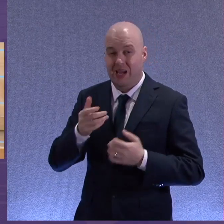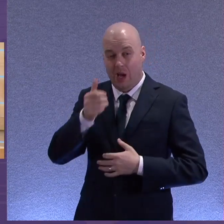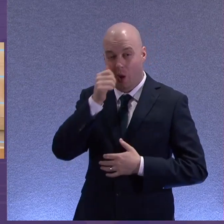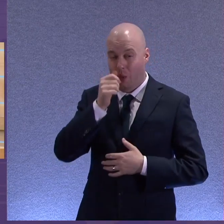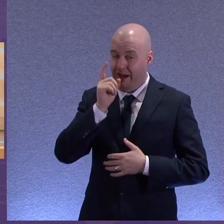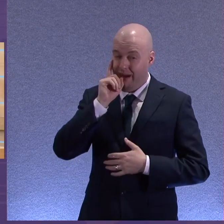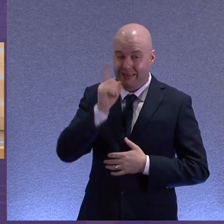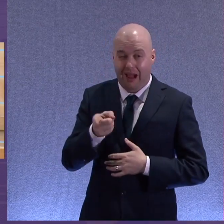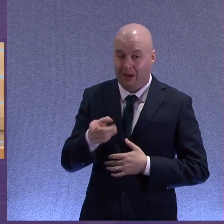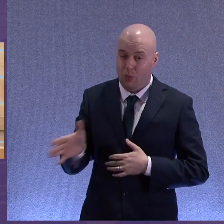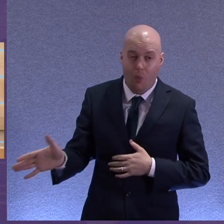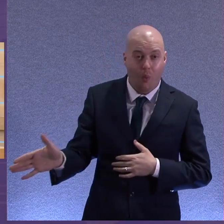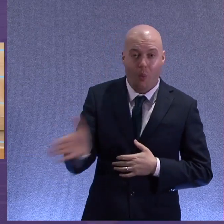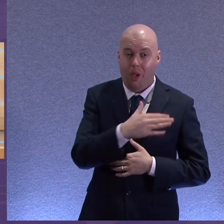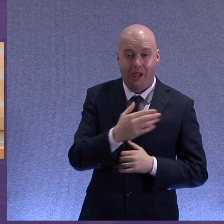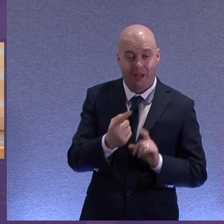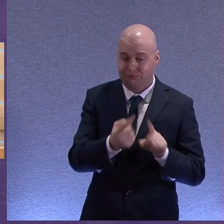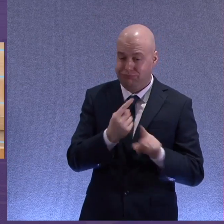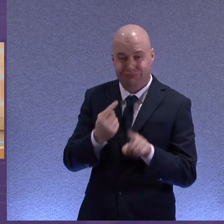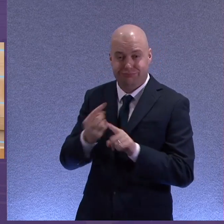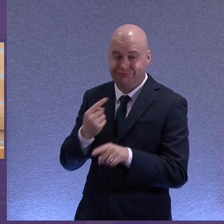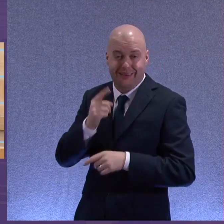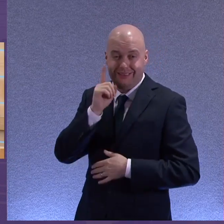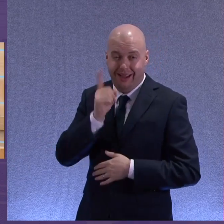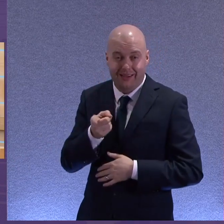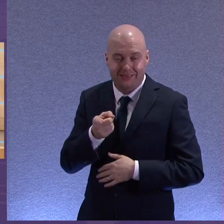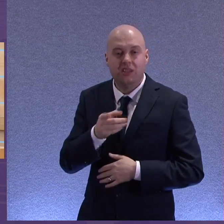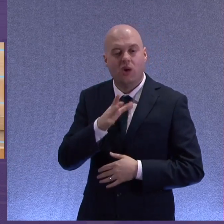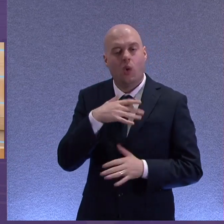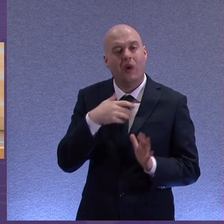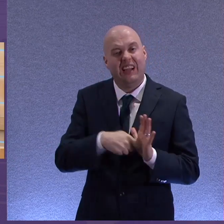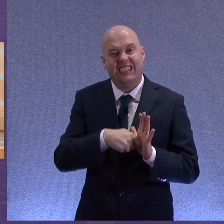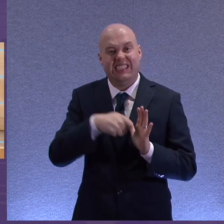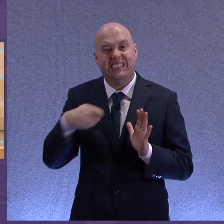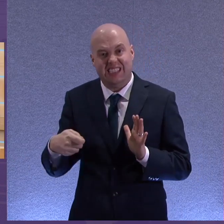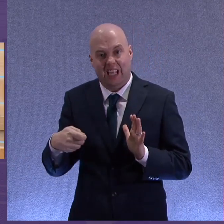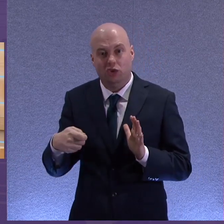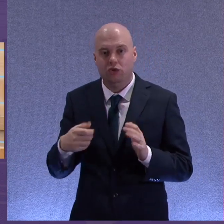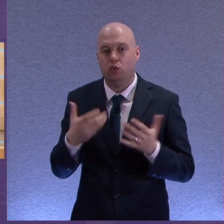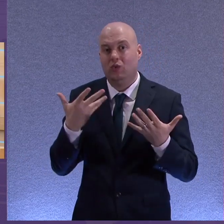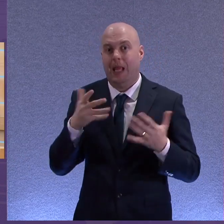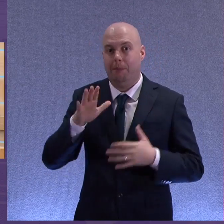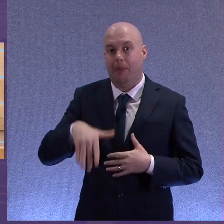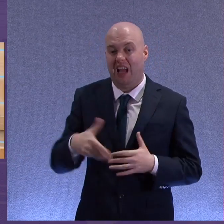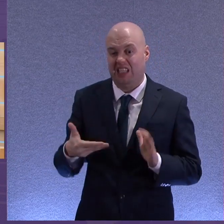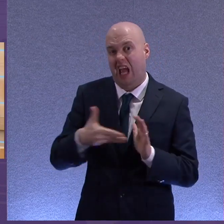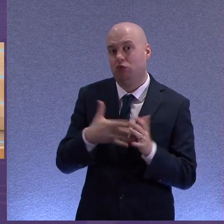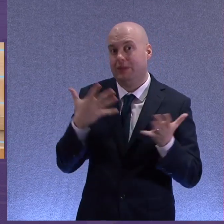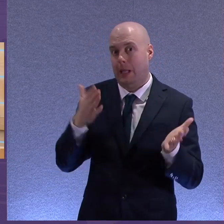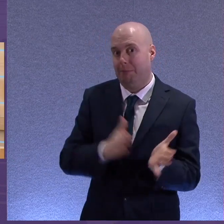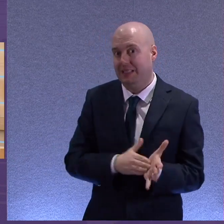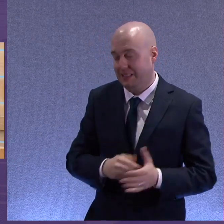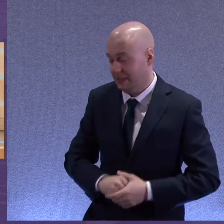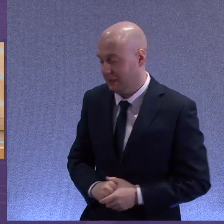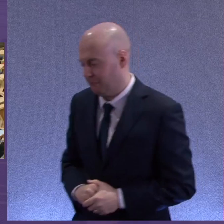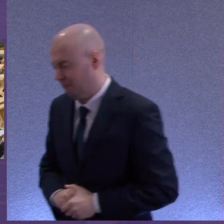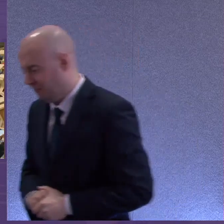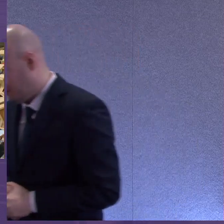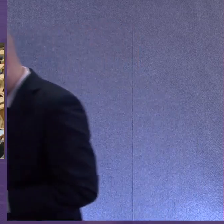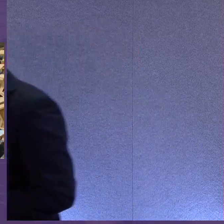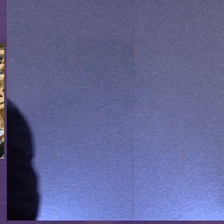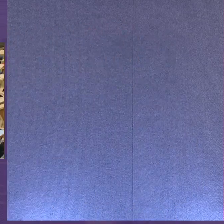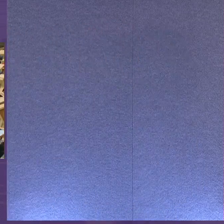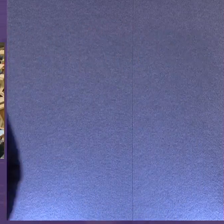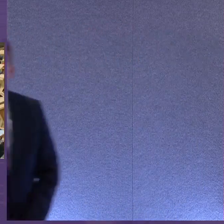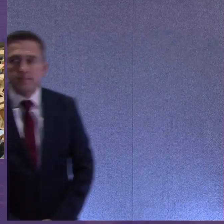session till 10 past, so another 7 minutes, with members' understanding. Mark MacDonald to be followed by Fulton McGregor. Mark MacDonald. Thank you,